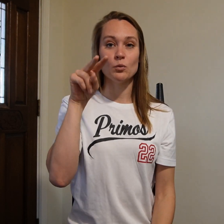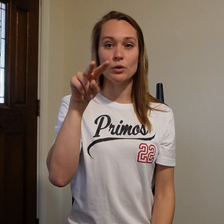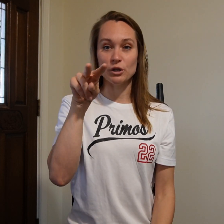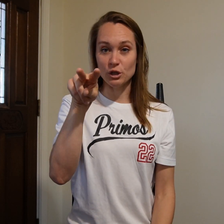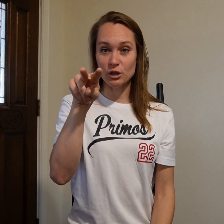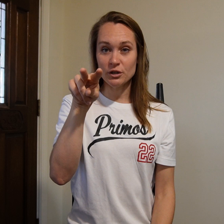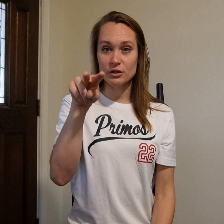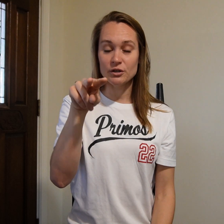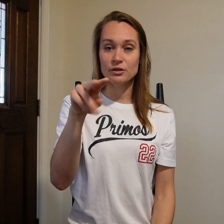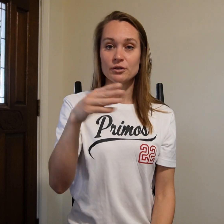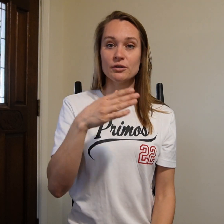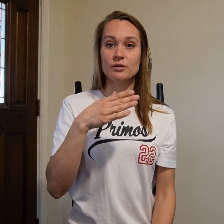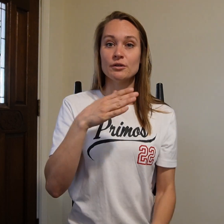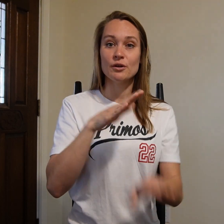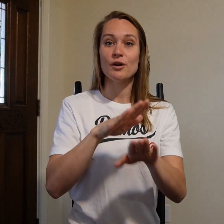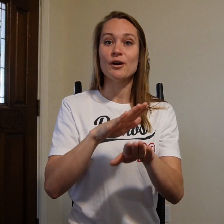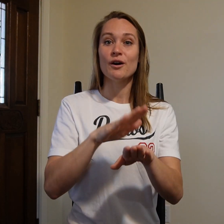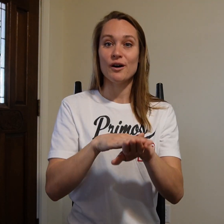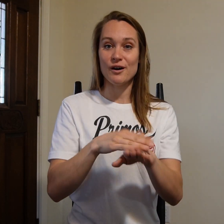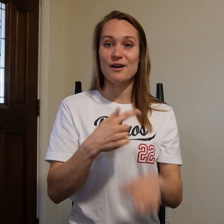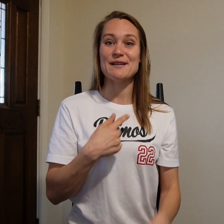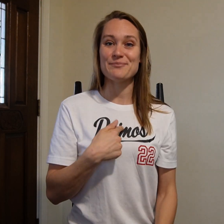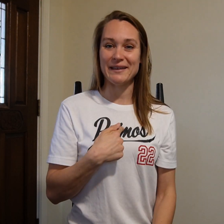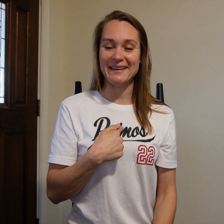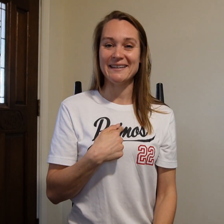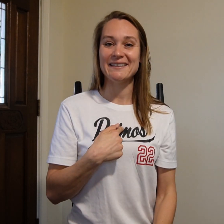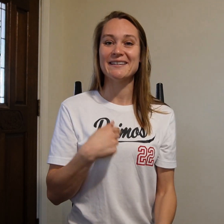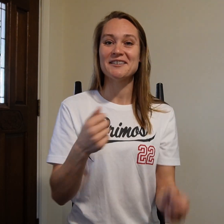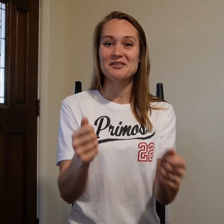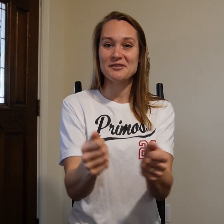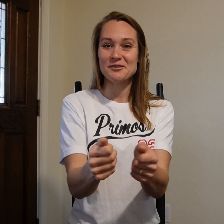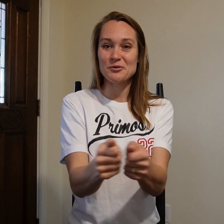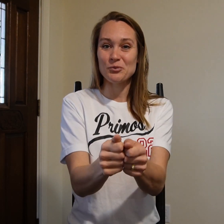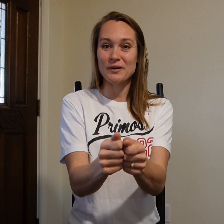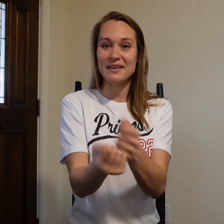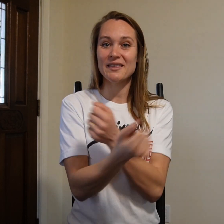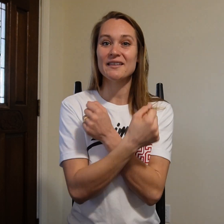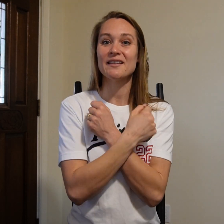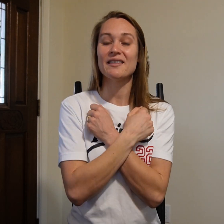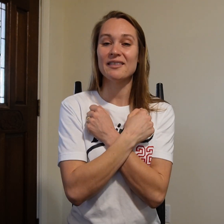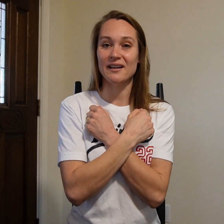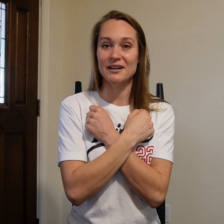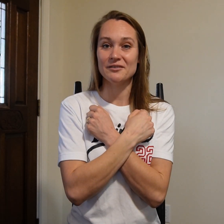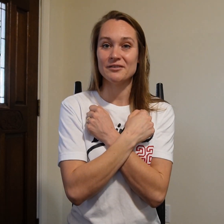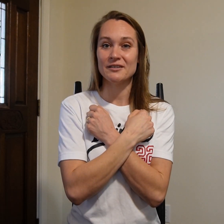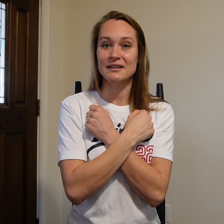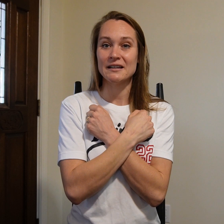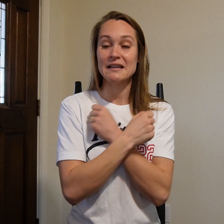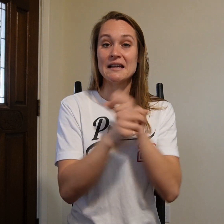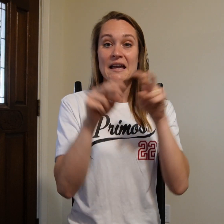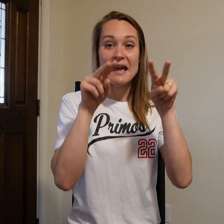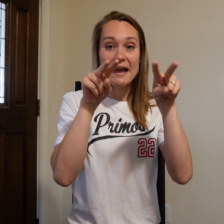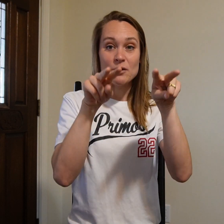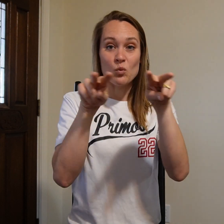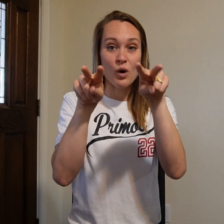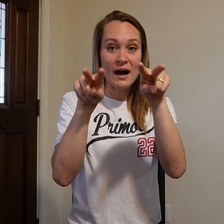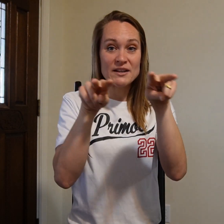would look on me with love and